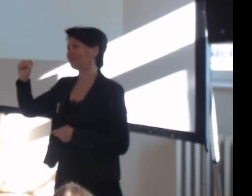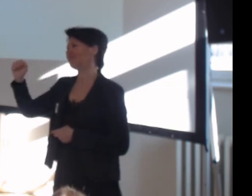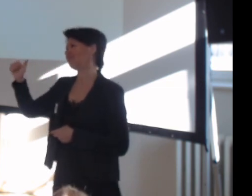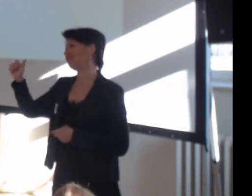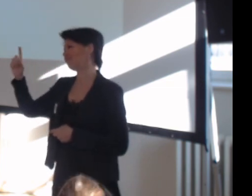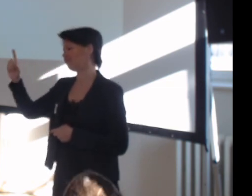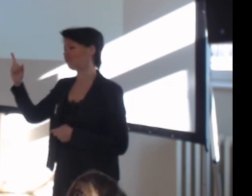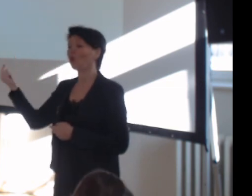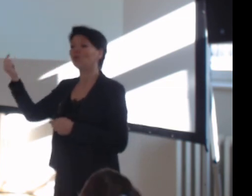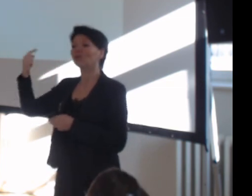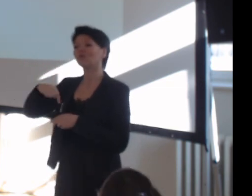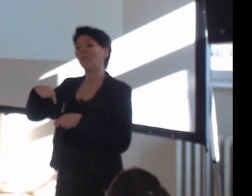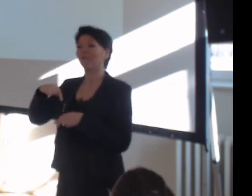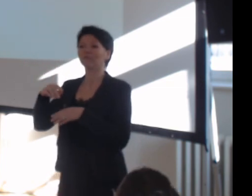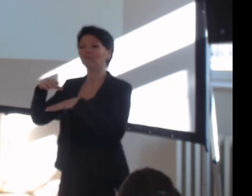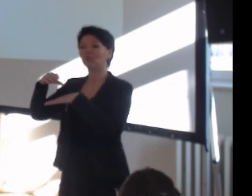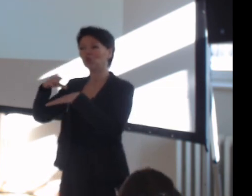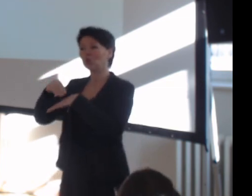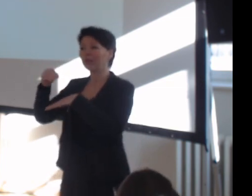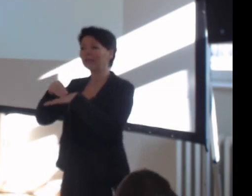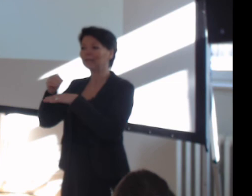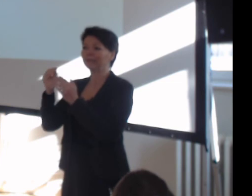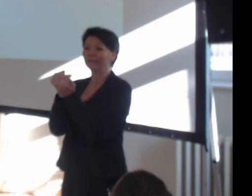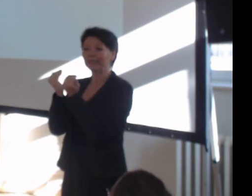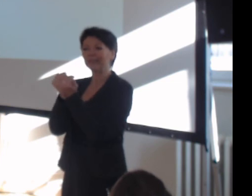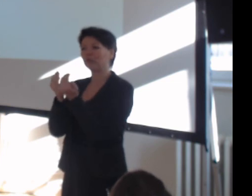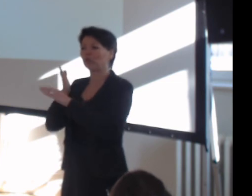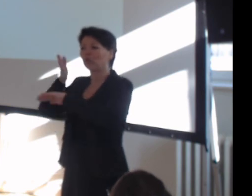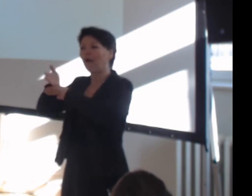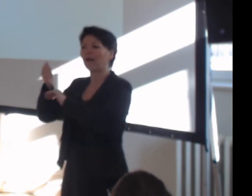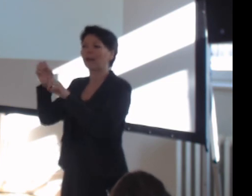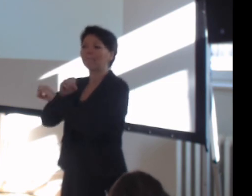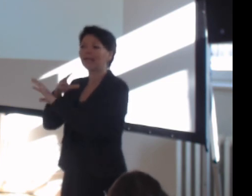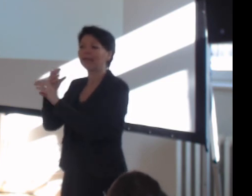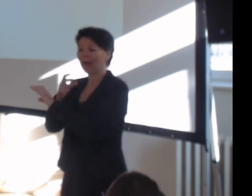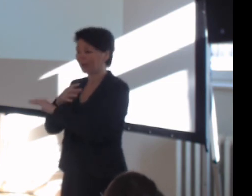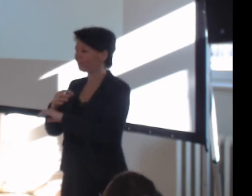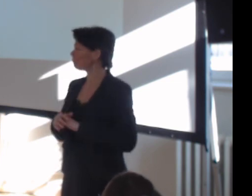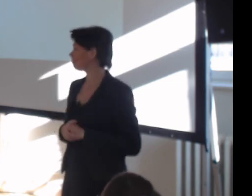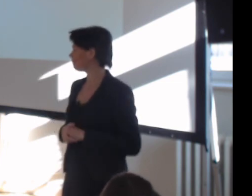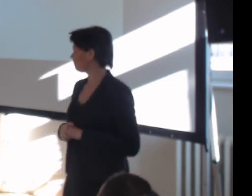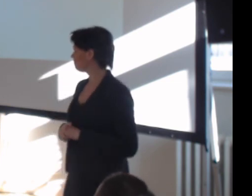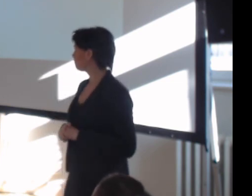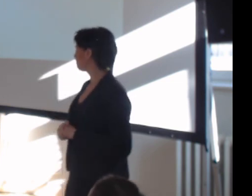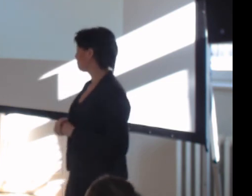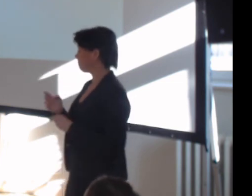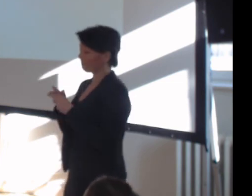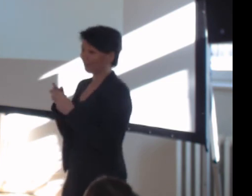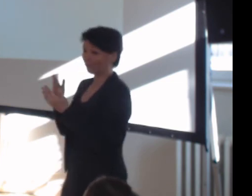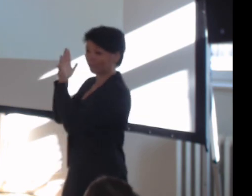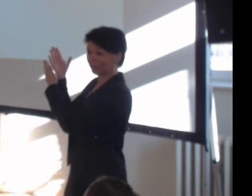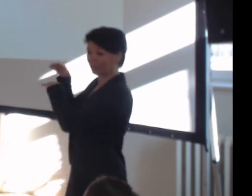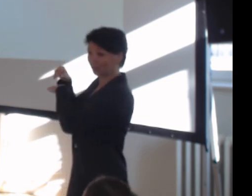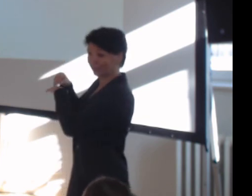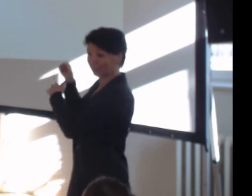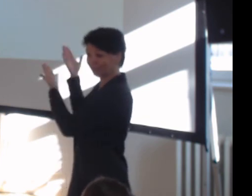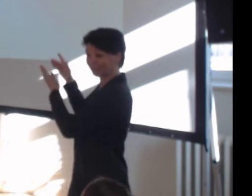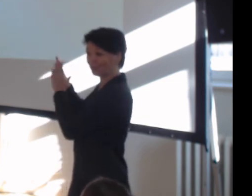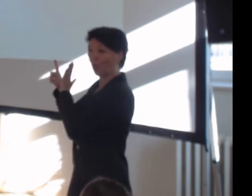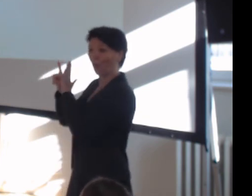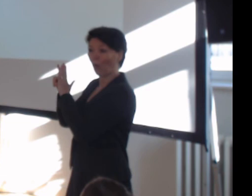Swedish Agency for Accessible Media. It's called Myndigheten för tillgängliga medier, and this is our